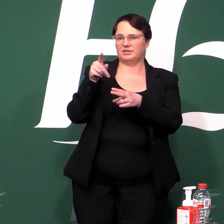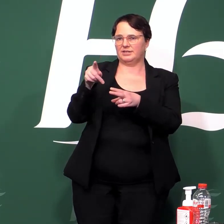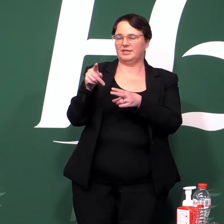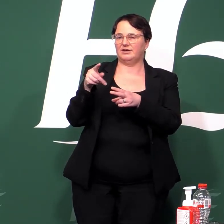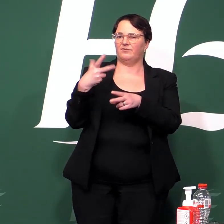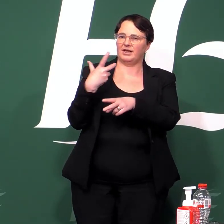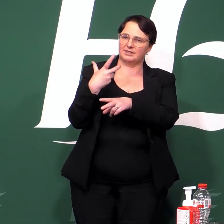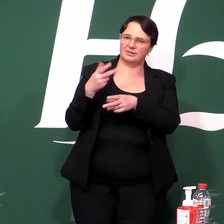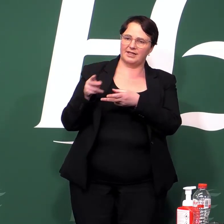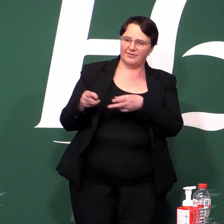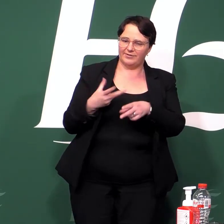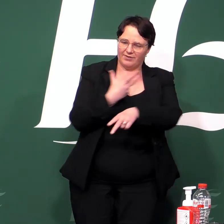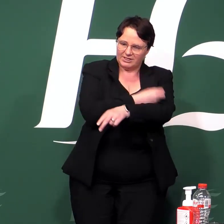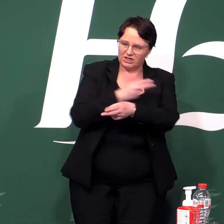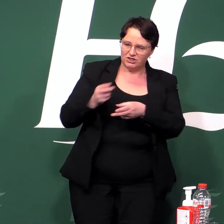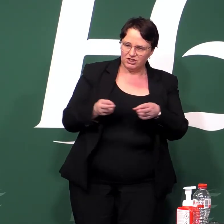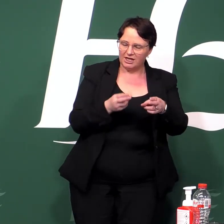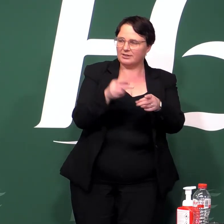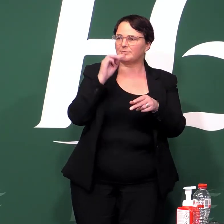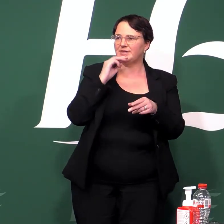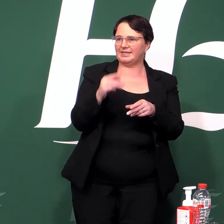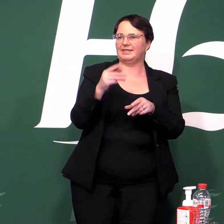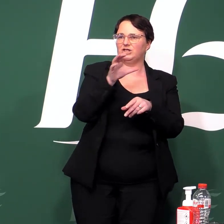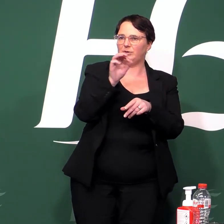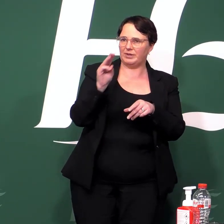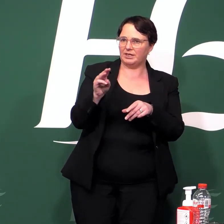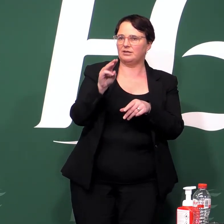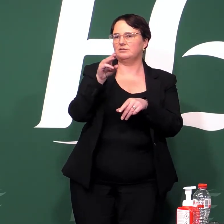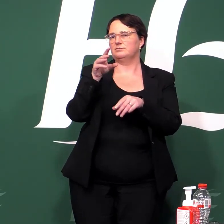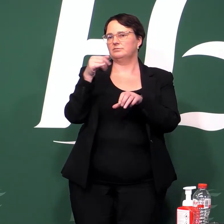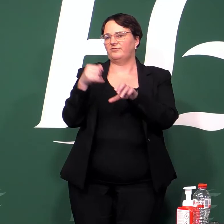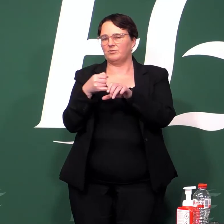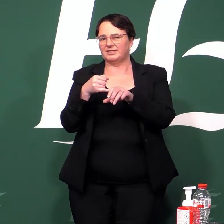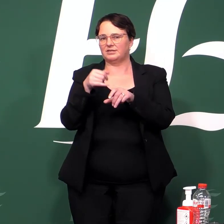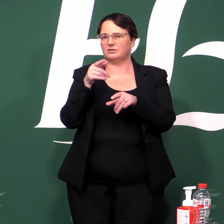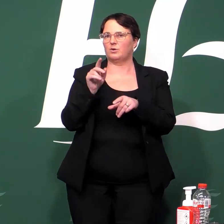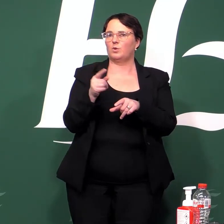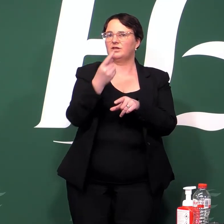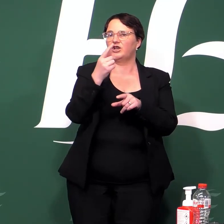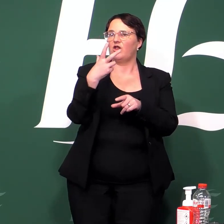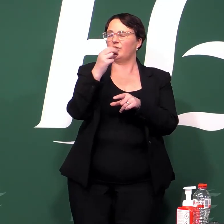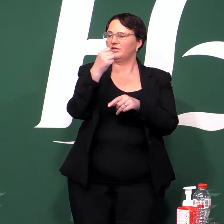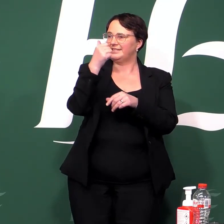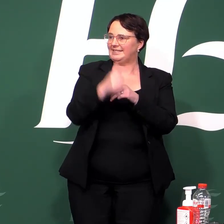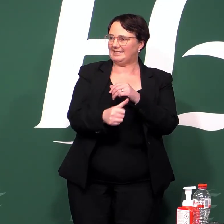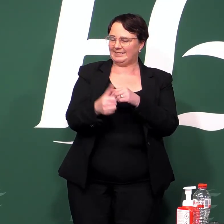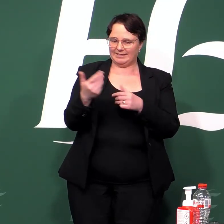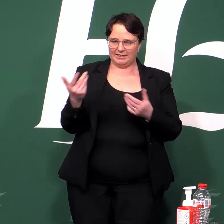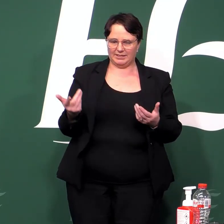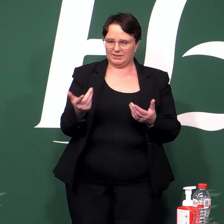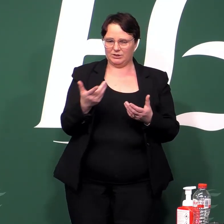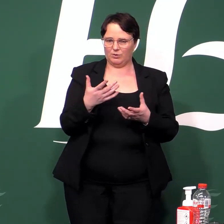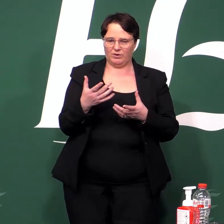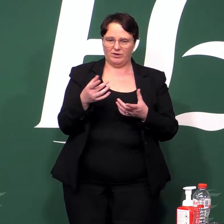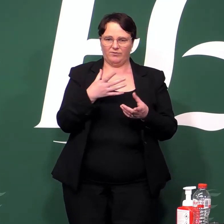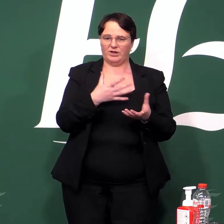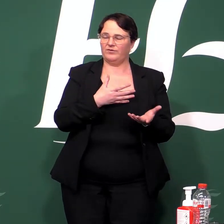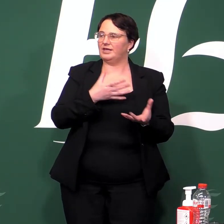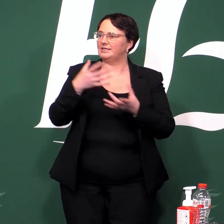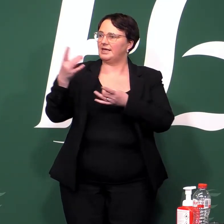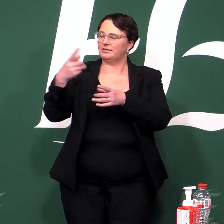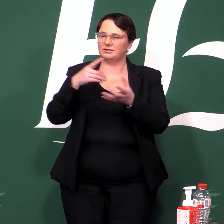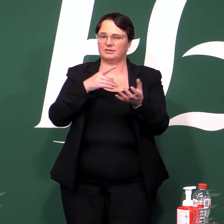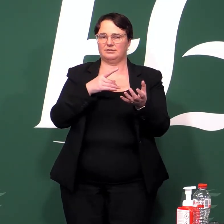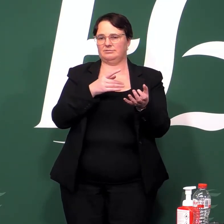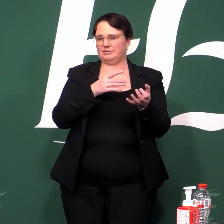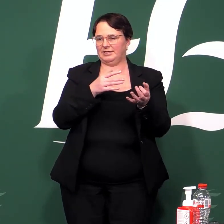the GPs, the pharmacies, it only has 30 days. So there is no possibility of repatriating vaccine once it's distributed. So that isn't an option